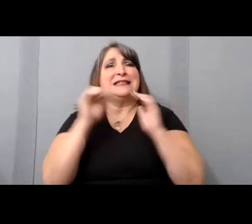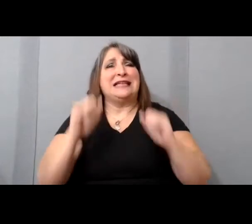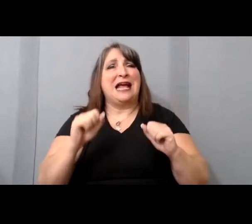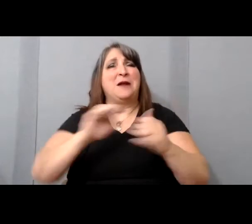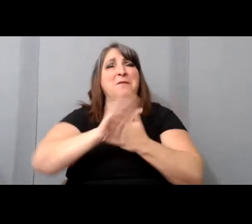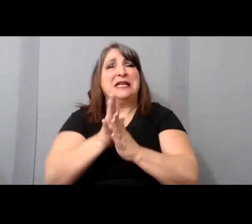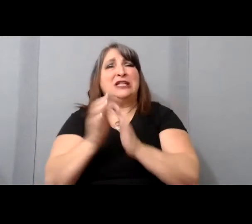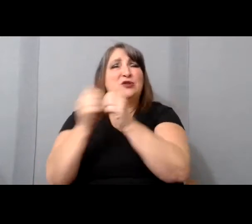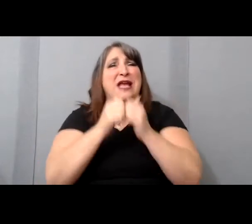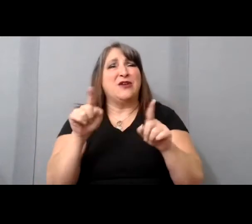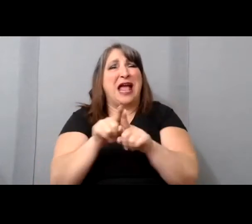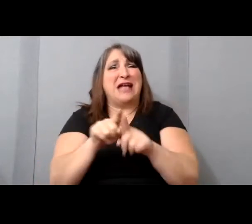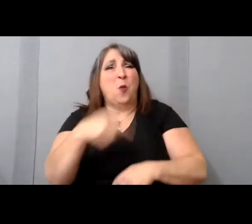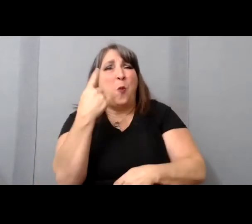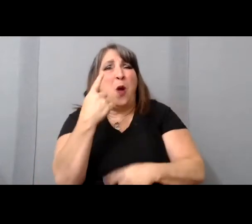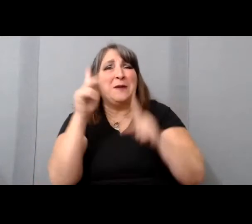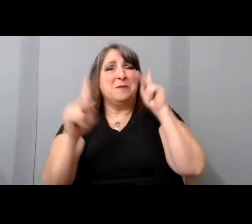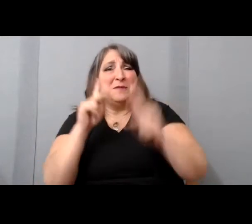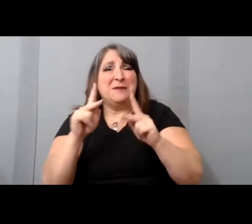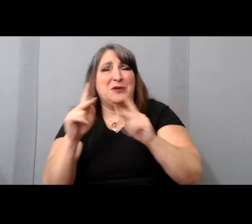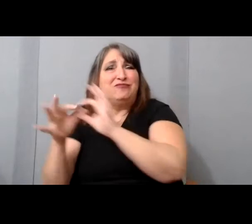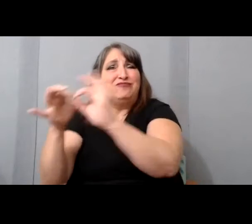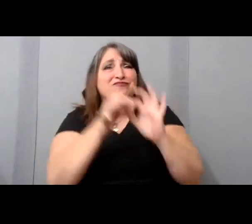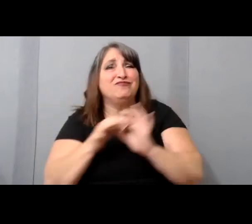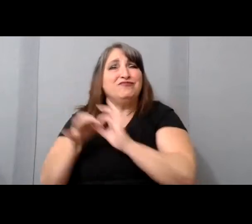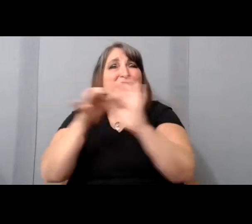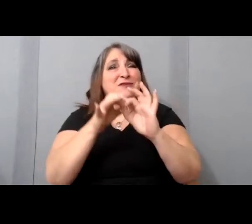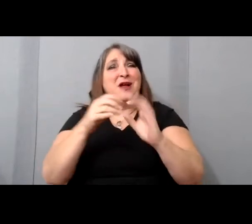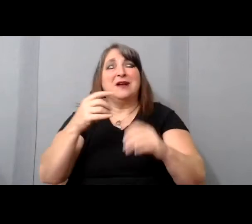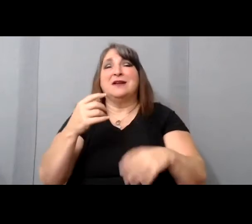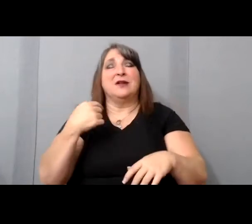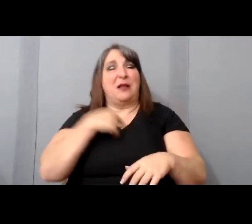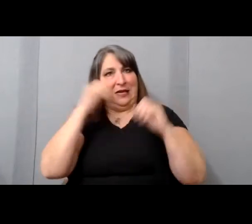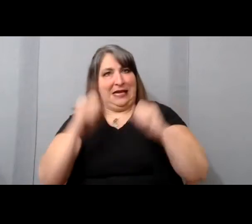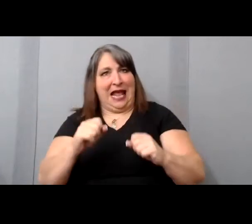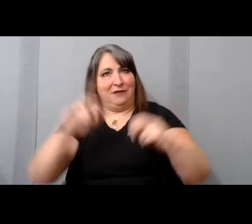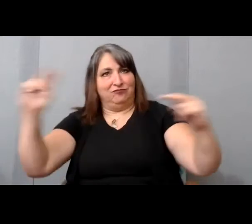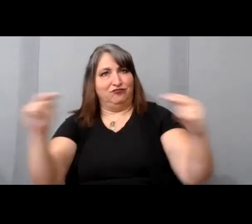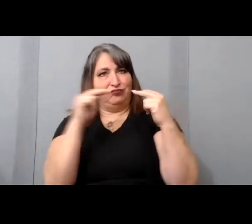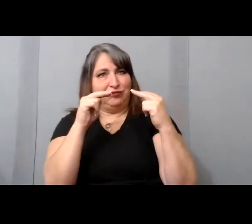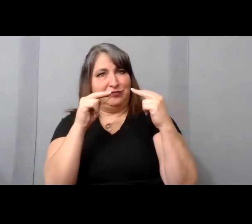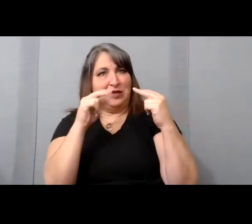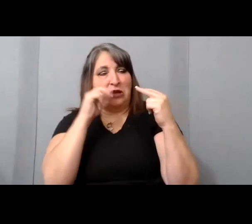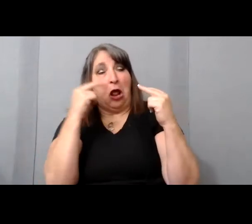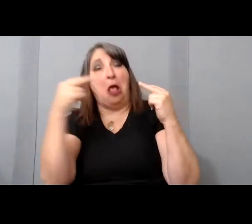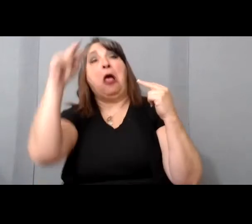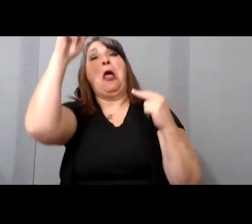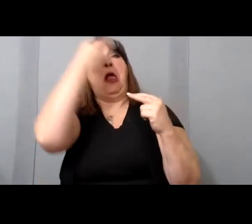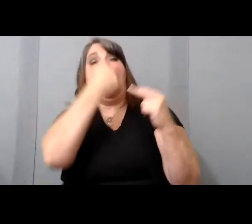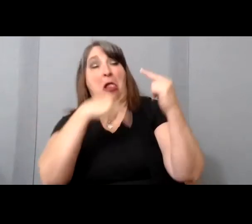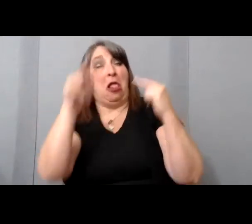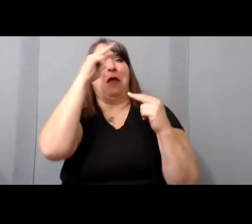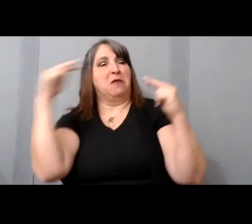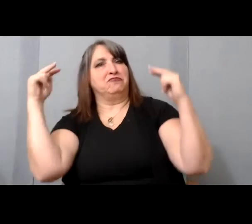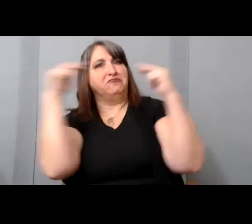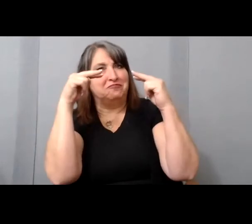people, that we should always be able to be looking at each other straight on, that we shouldn't be looking sideways at each other, that we